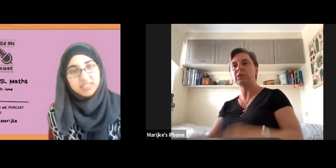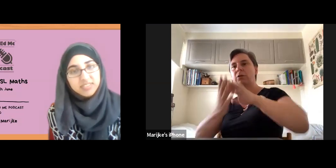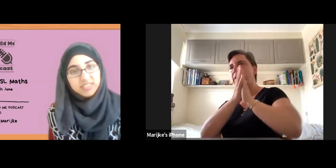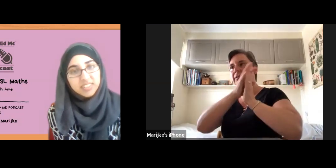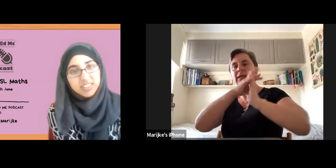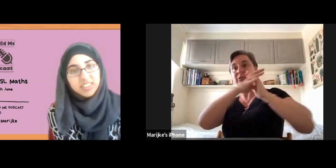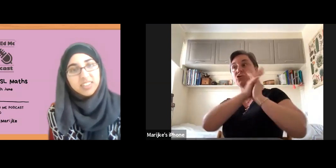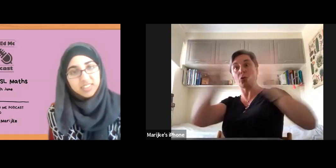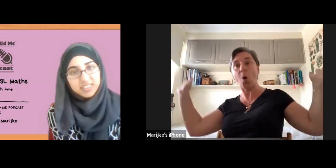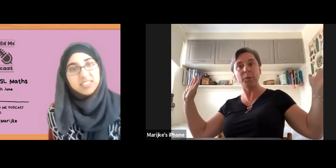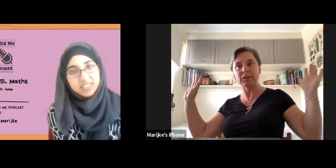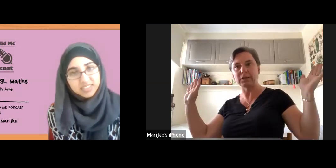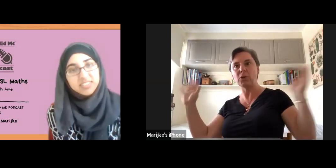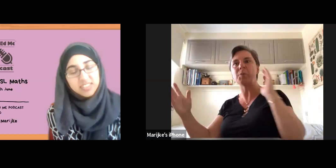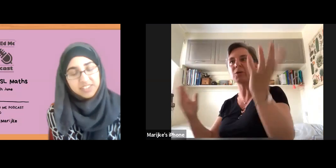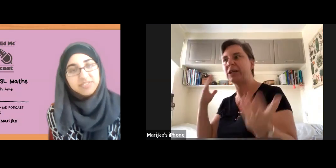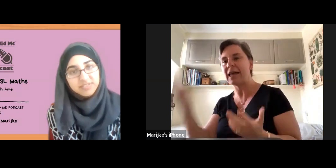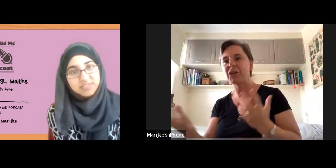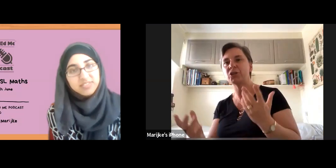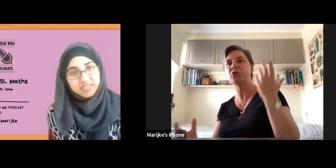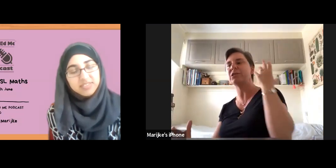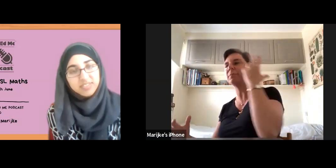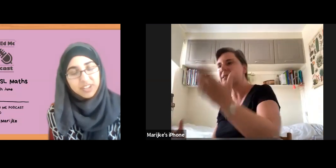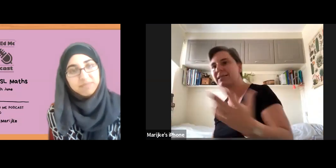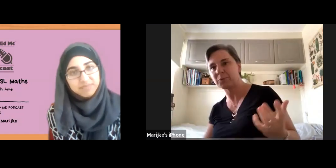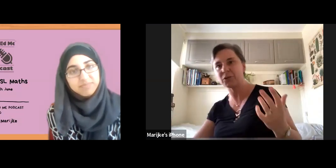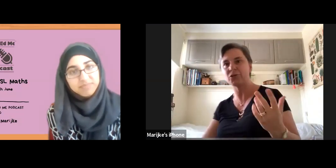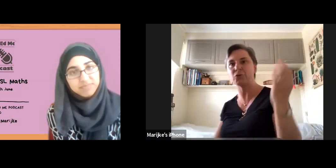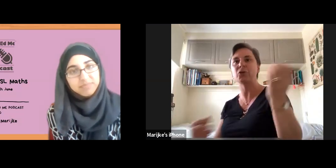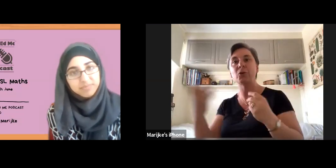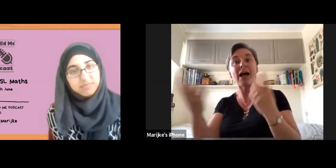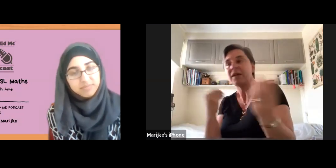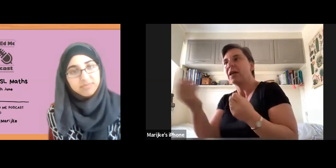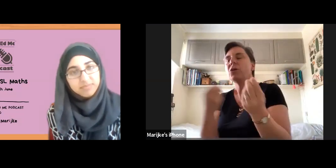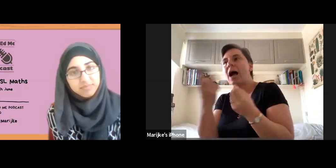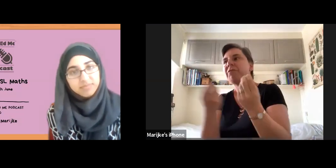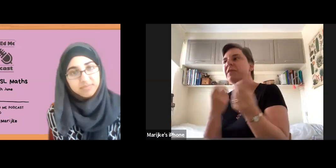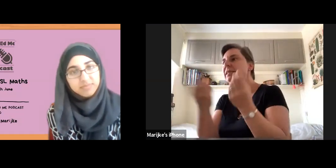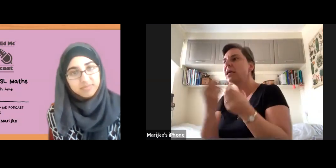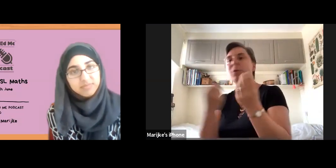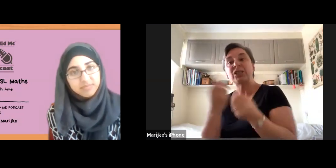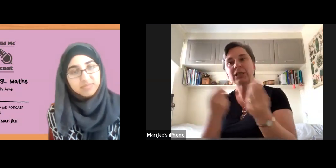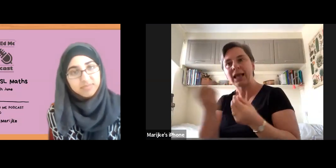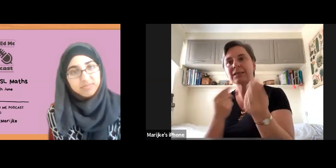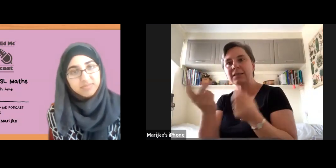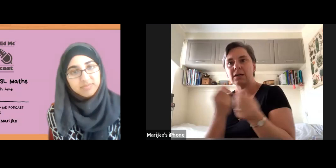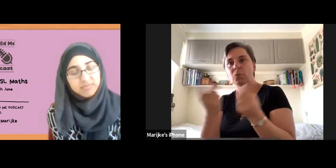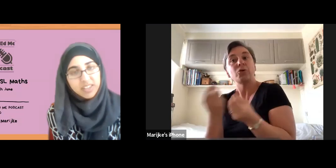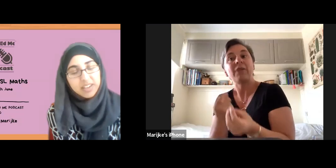know, it's just opens you on the communication. You see the misconceptions. You know, you have this question and answer what you have in a